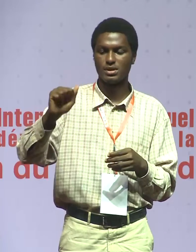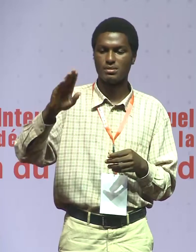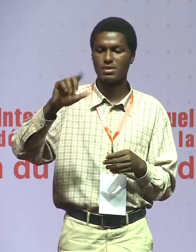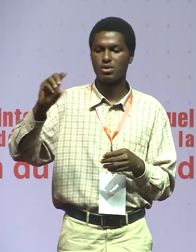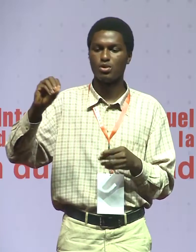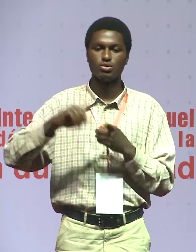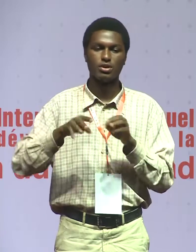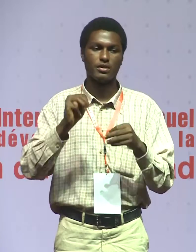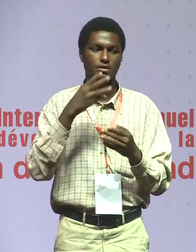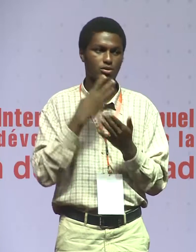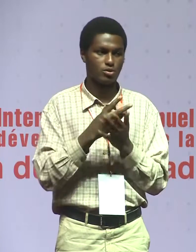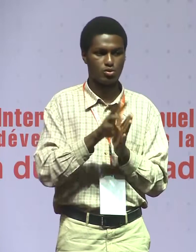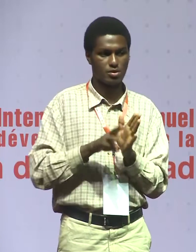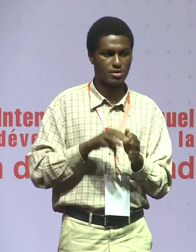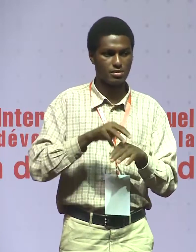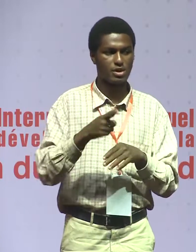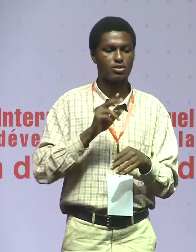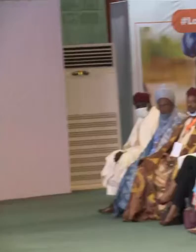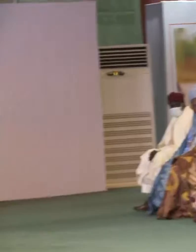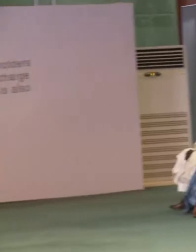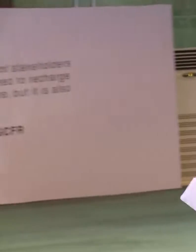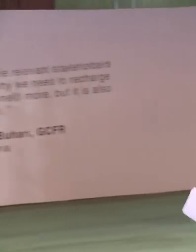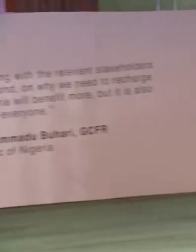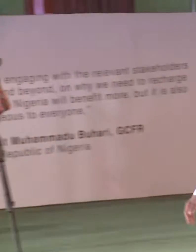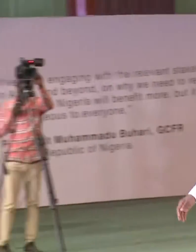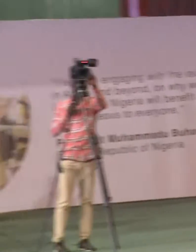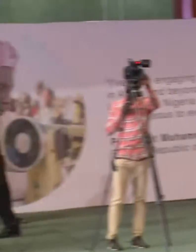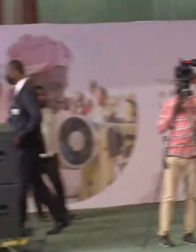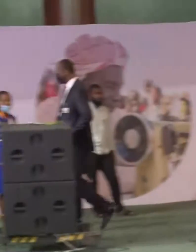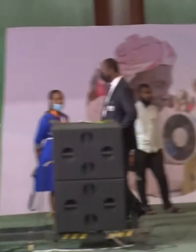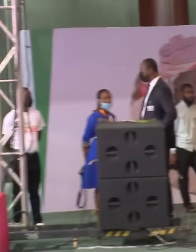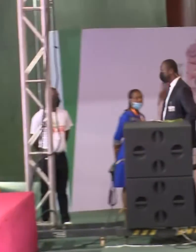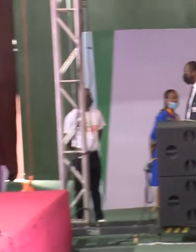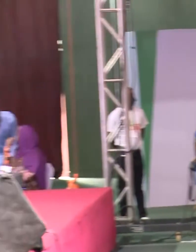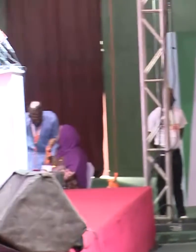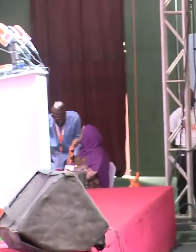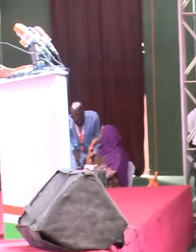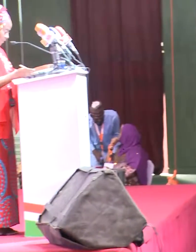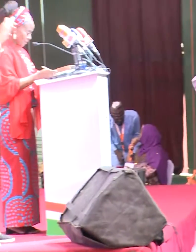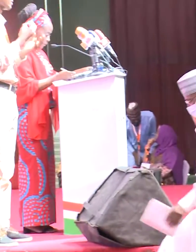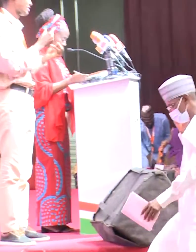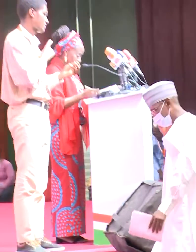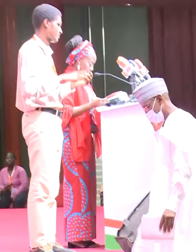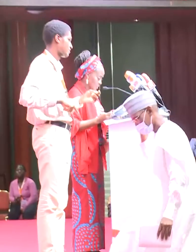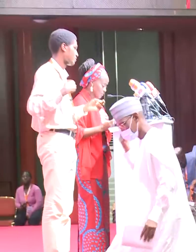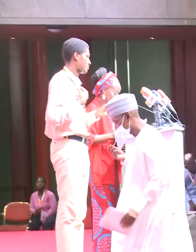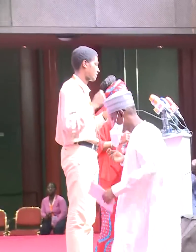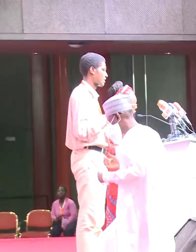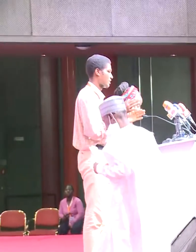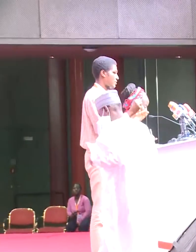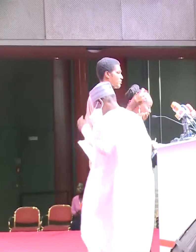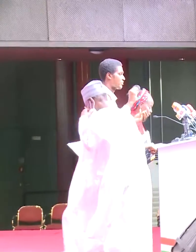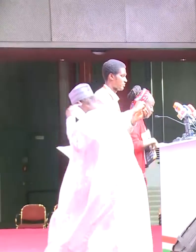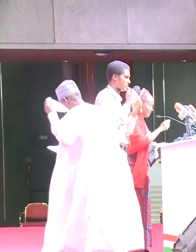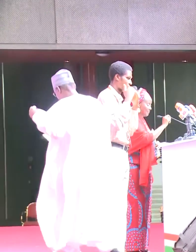goodwill message. Please let's give him a warm applause. If not, he won't be a very good landlord. I think we can encourage him some